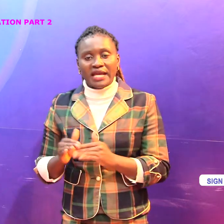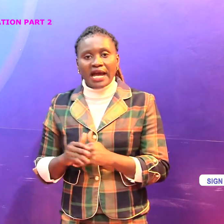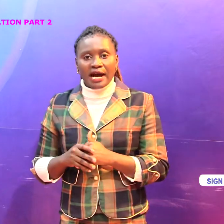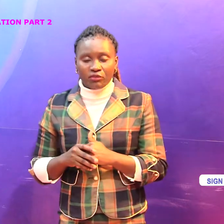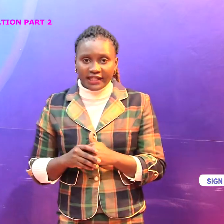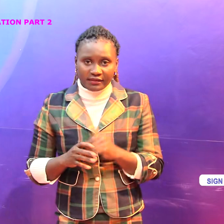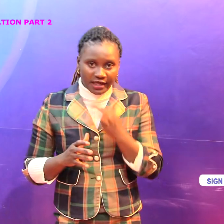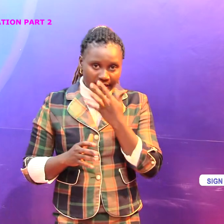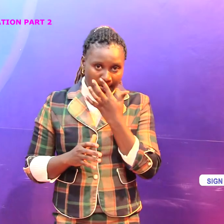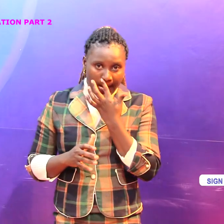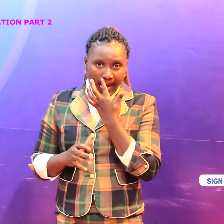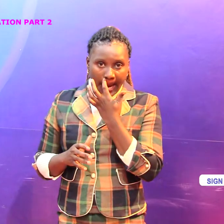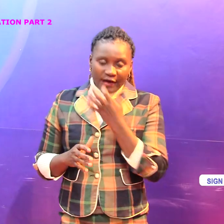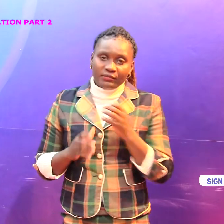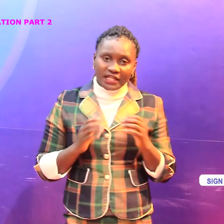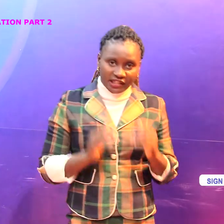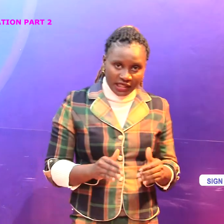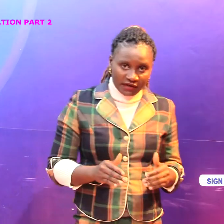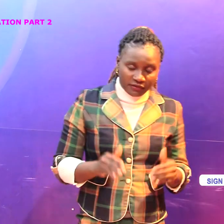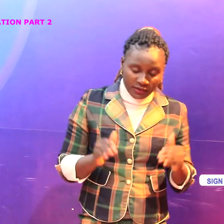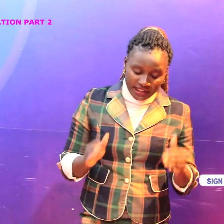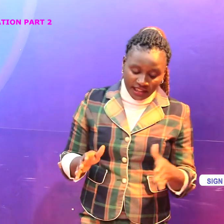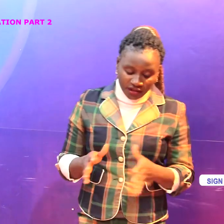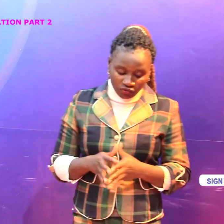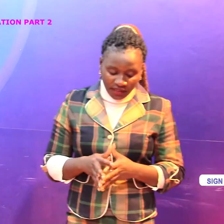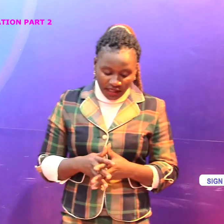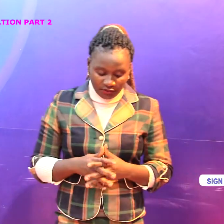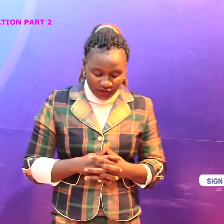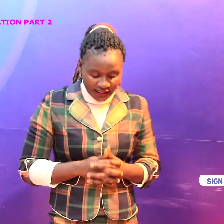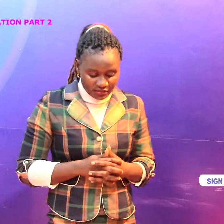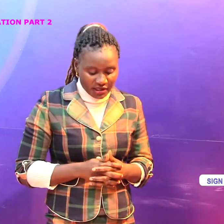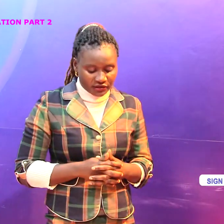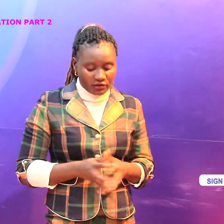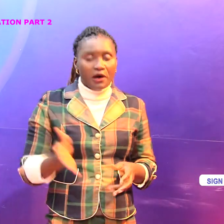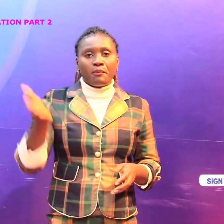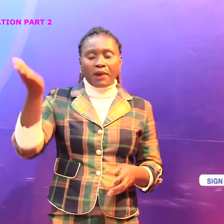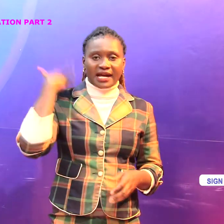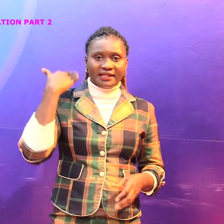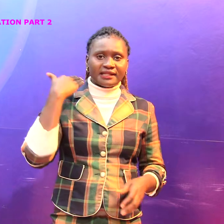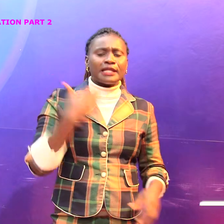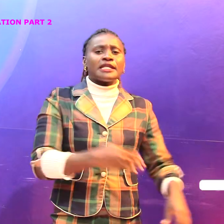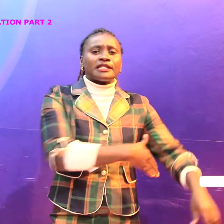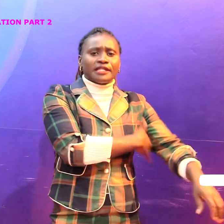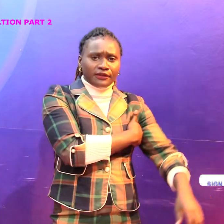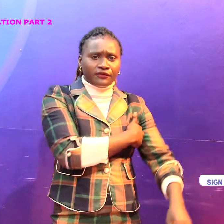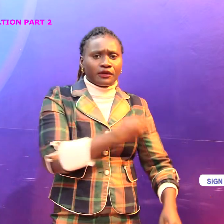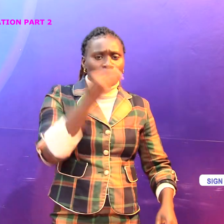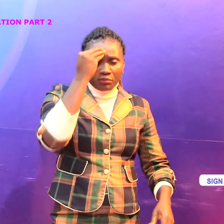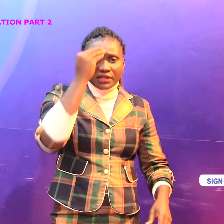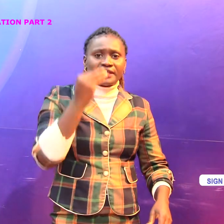a policeman. The chief pretended to be a policeman. So past chief